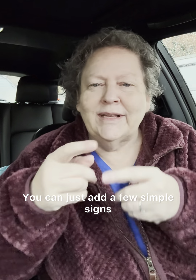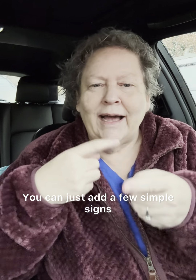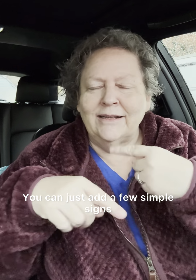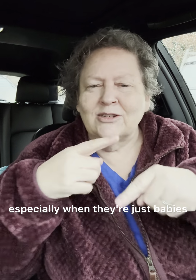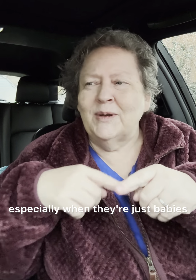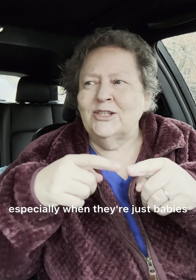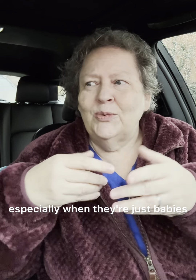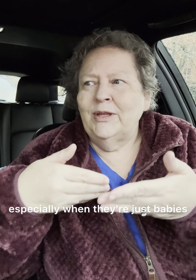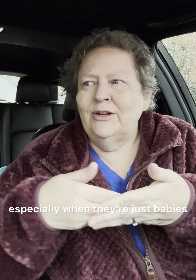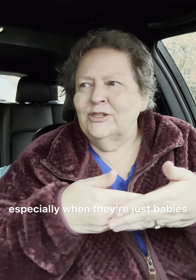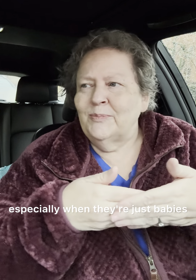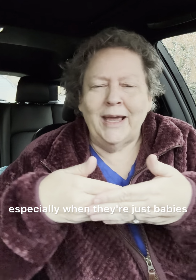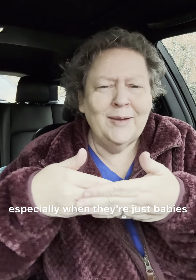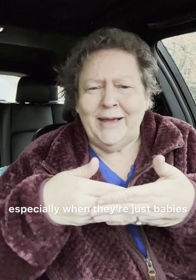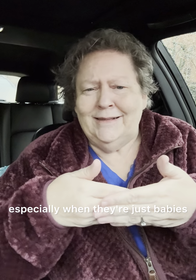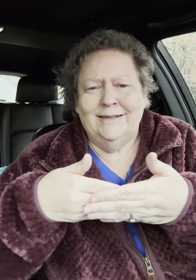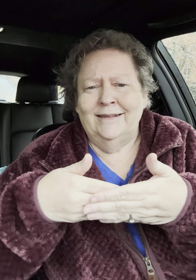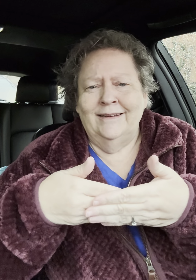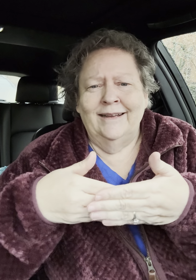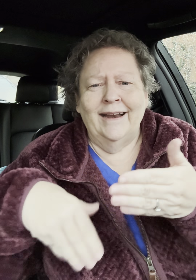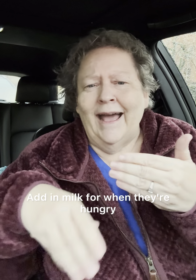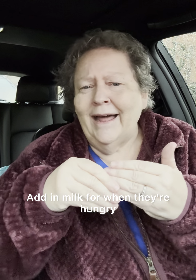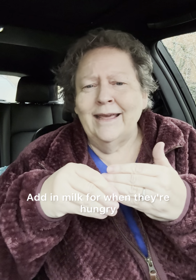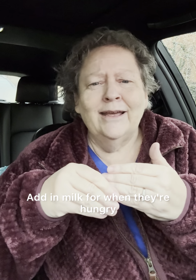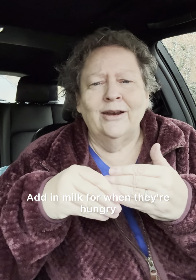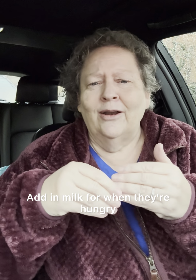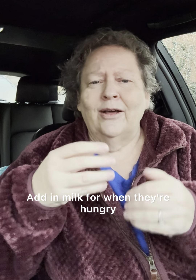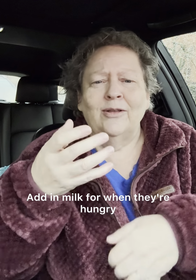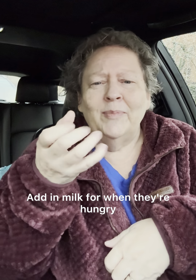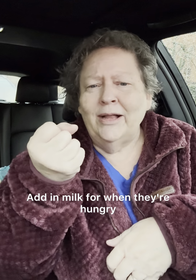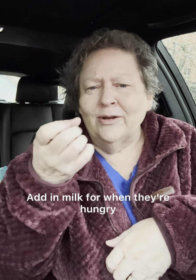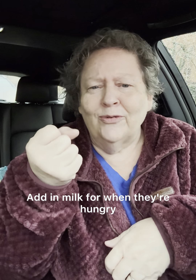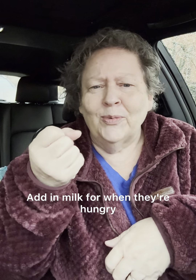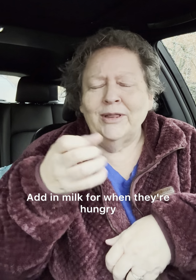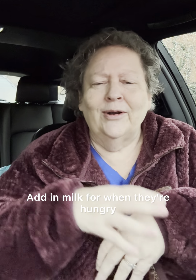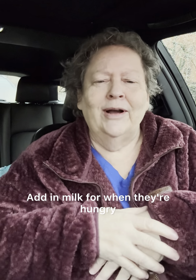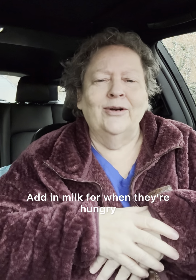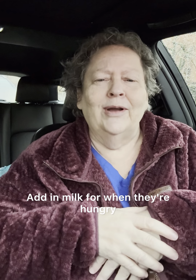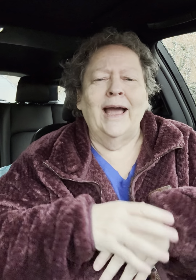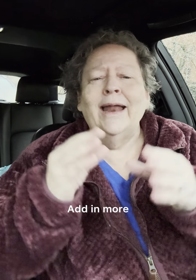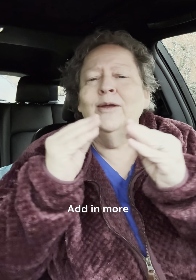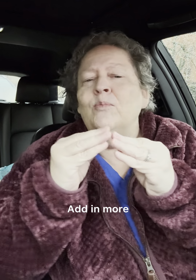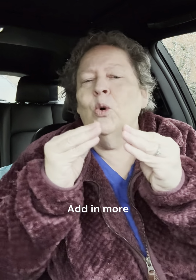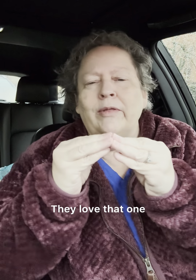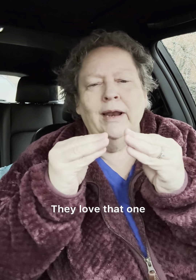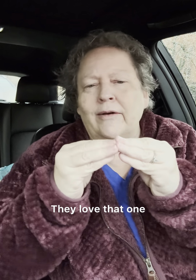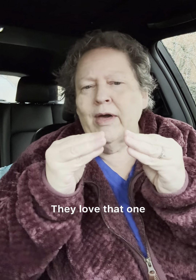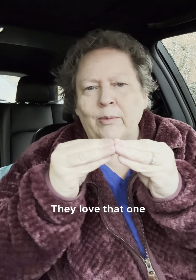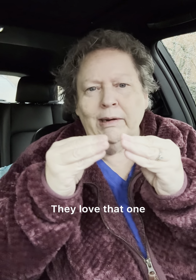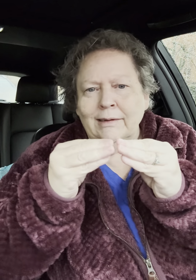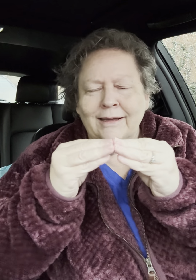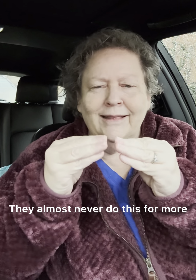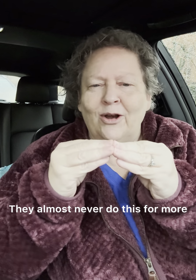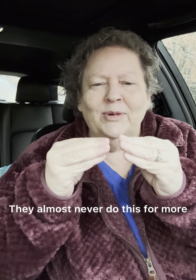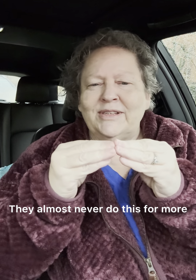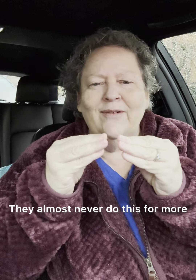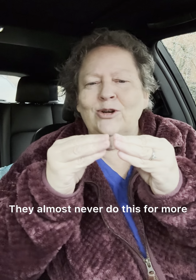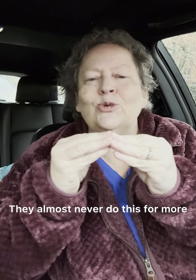signs, especially when they're just babies. Add in milk for when they're hungry. Add in more. They love that one. They almost never do this